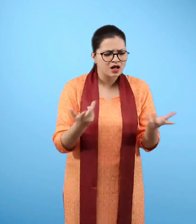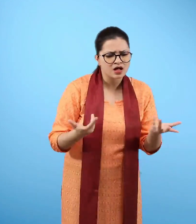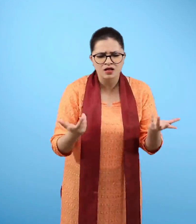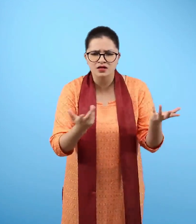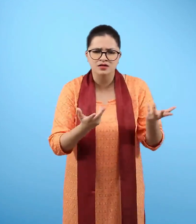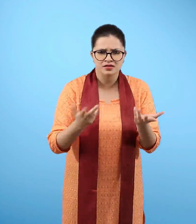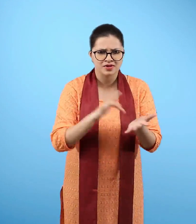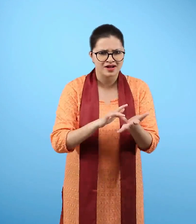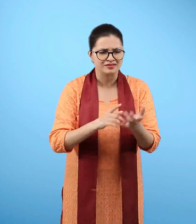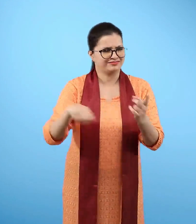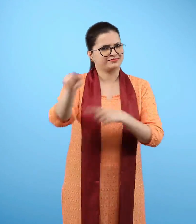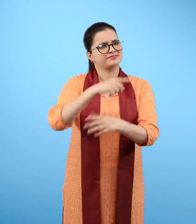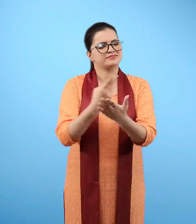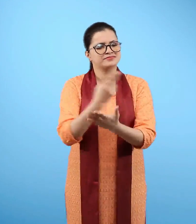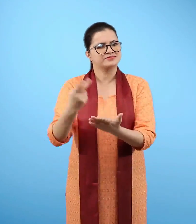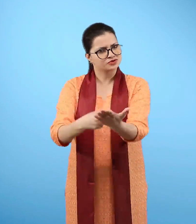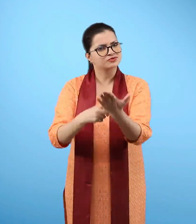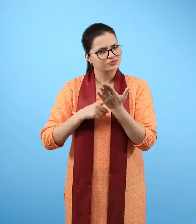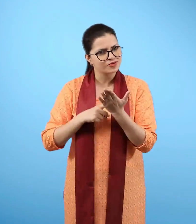is. Draw it on the map.